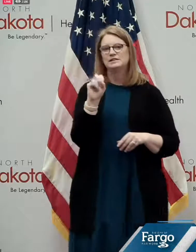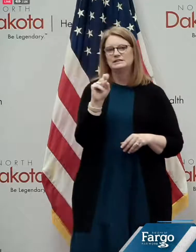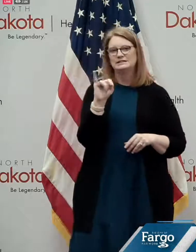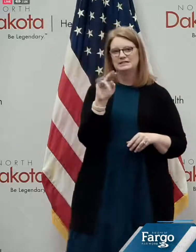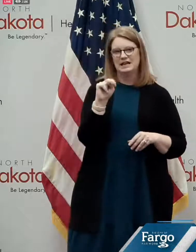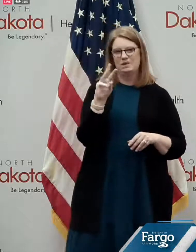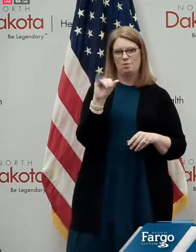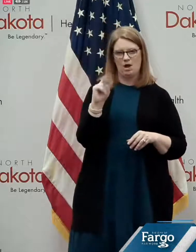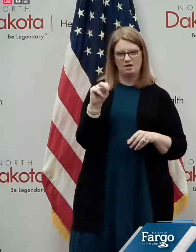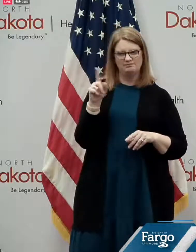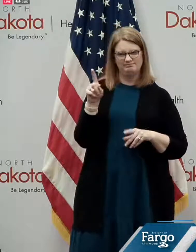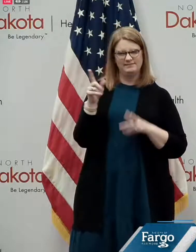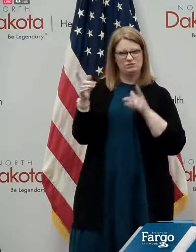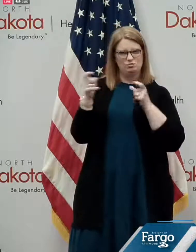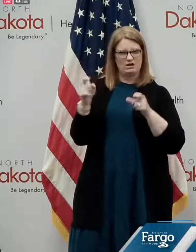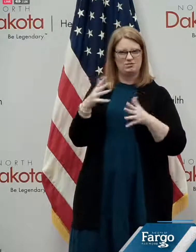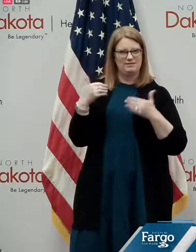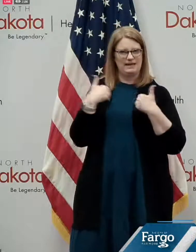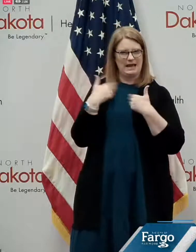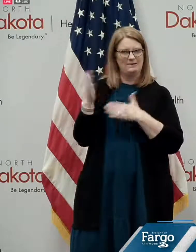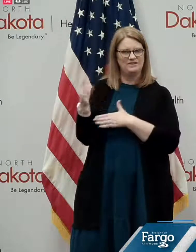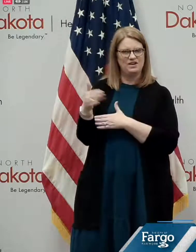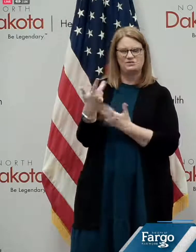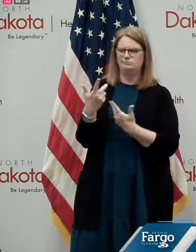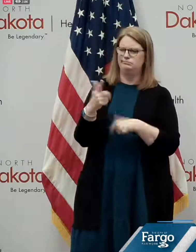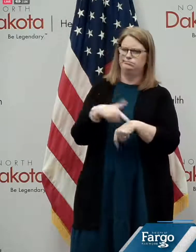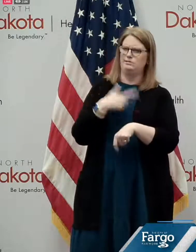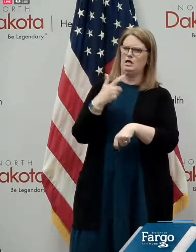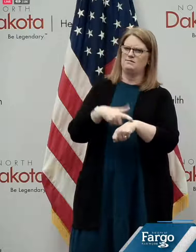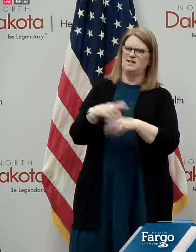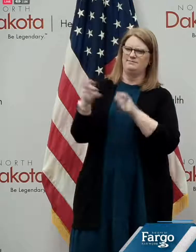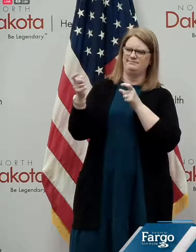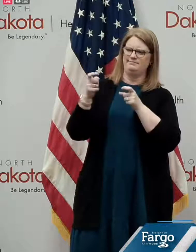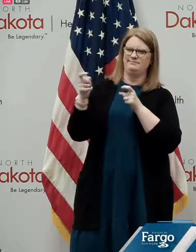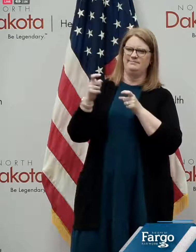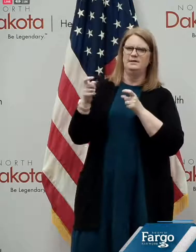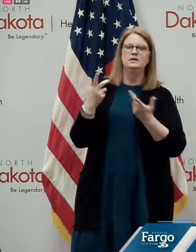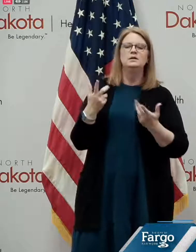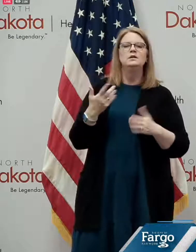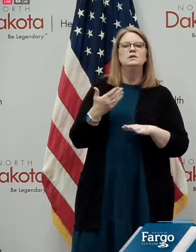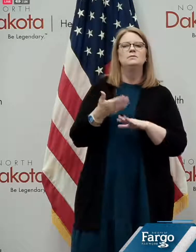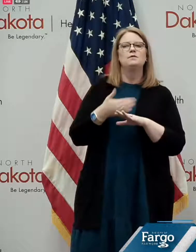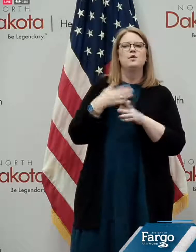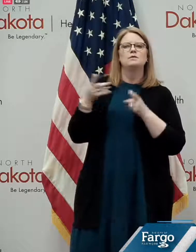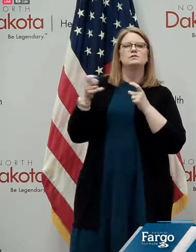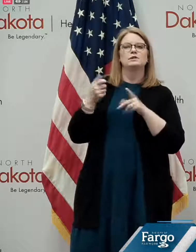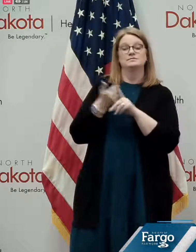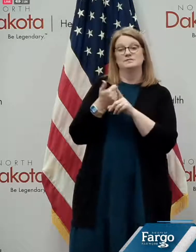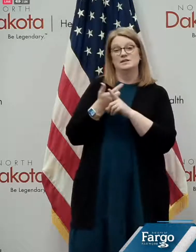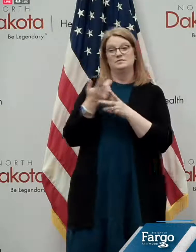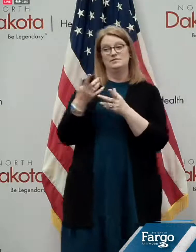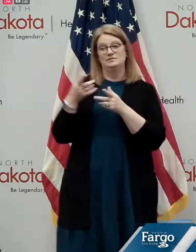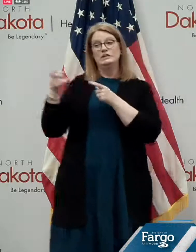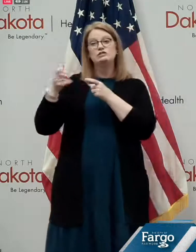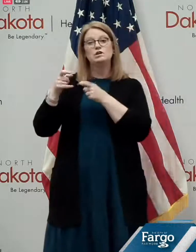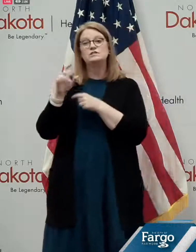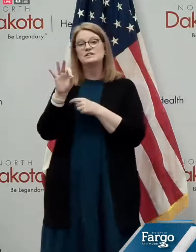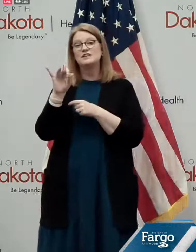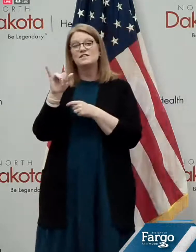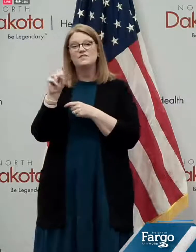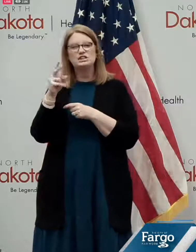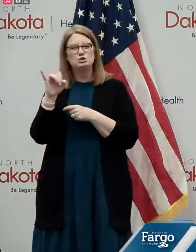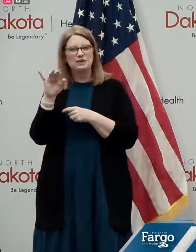terrific director of Game and Fish, has been in that position a long time. And before that, before he was director, was head of the Fisheries Division.